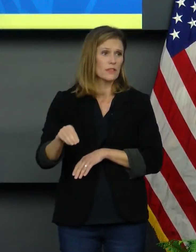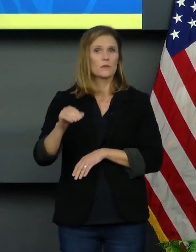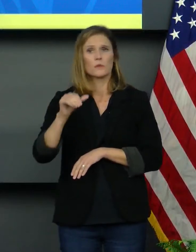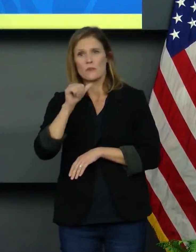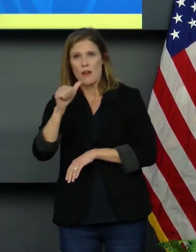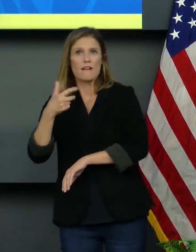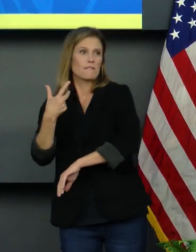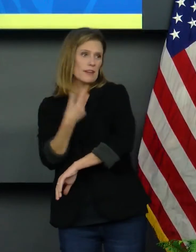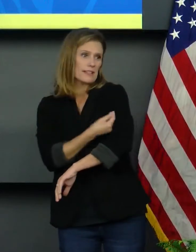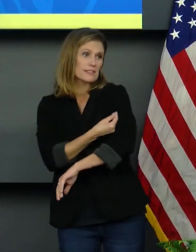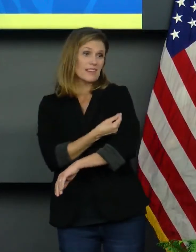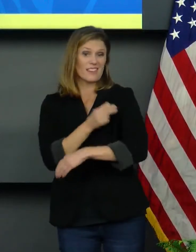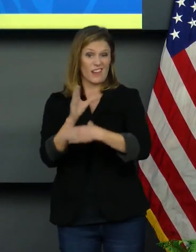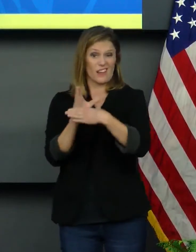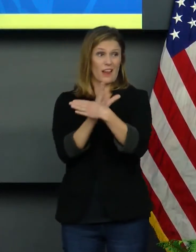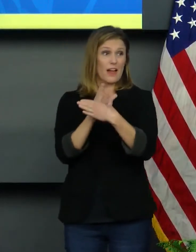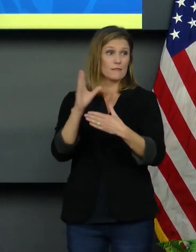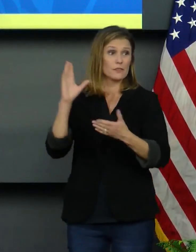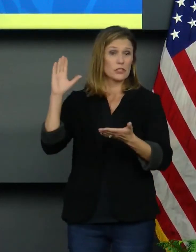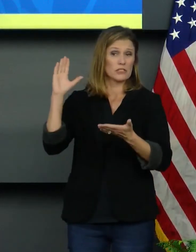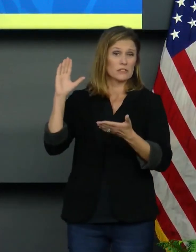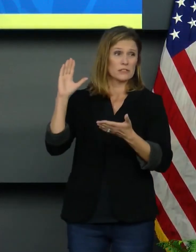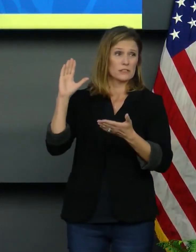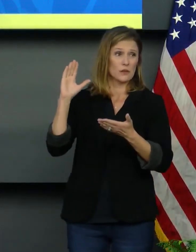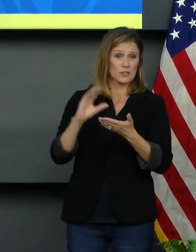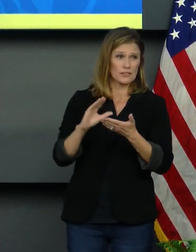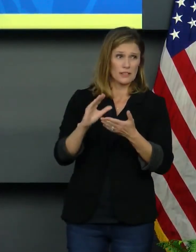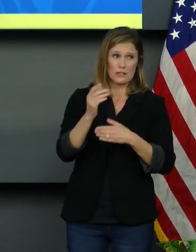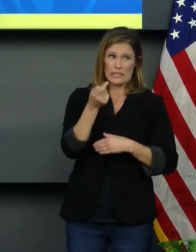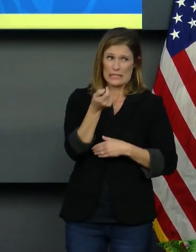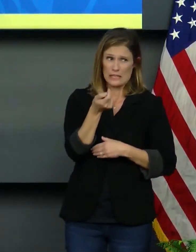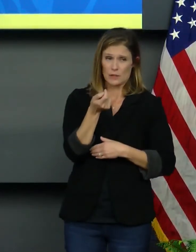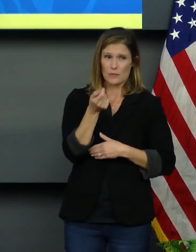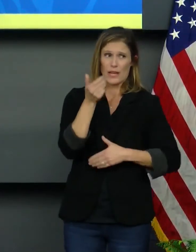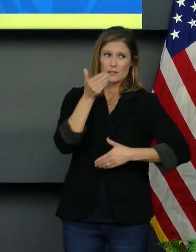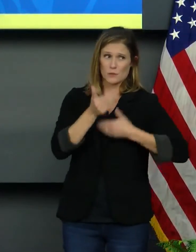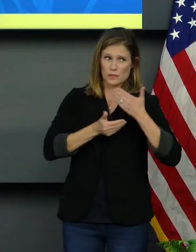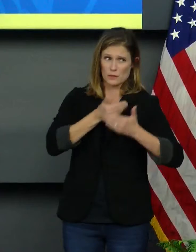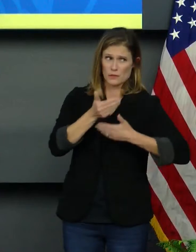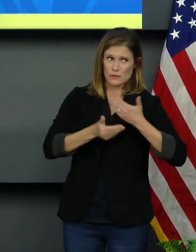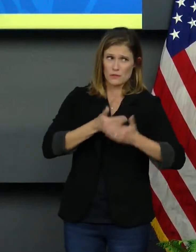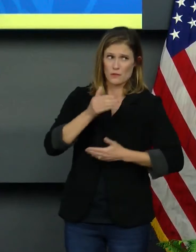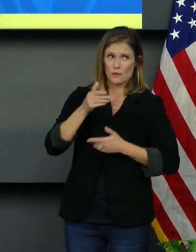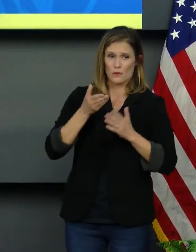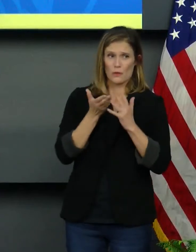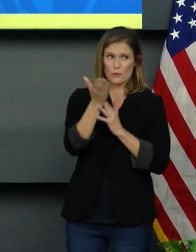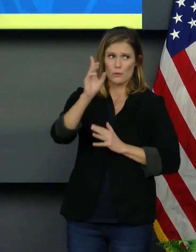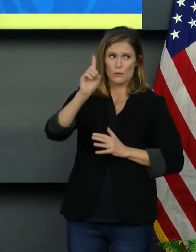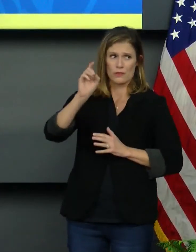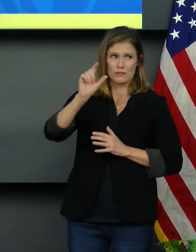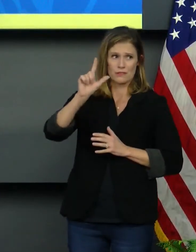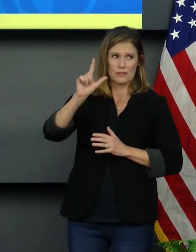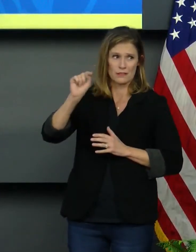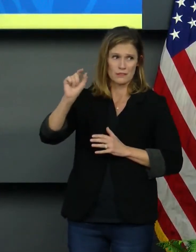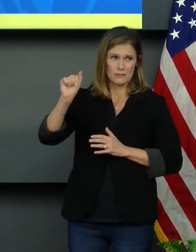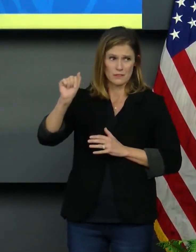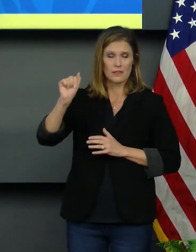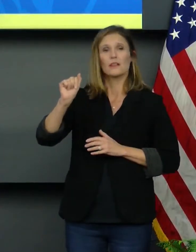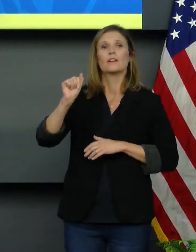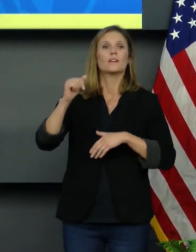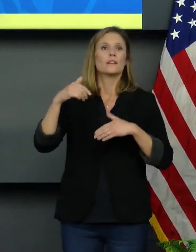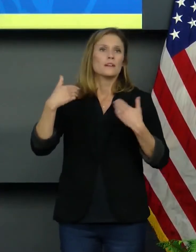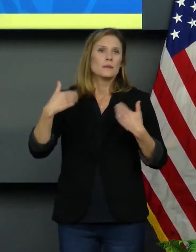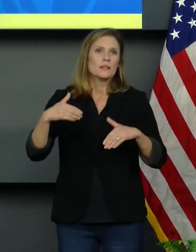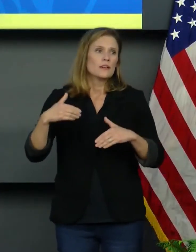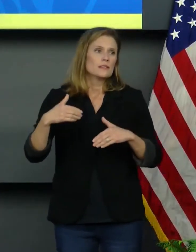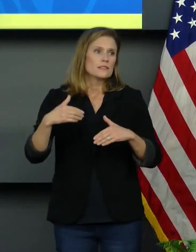unvaccinated. That average has gone down a little bit as we've progressed through this Delta wave because it's so virulent and because it's